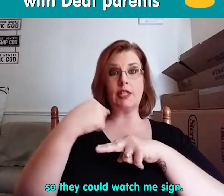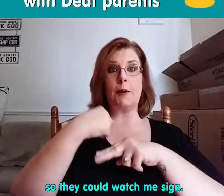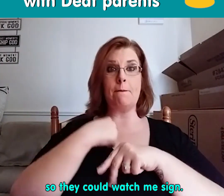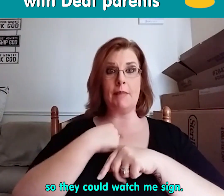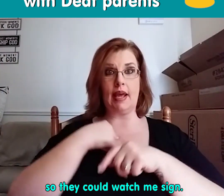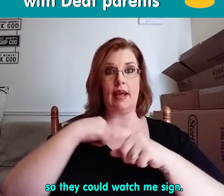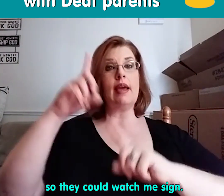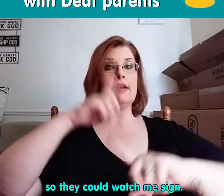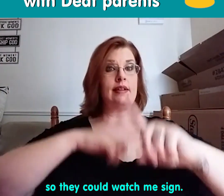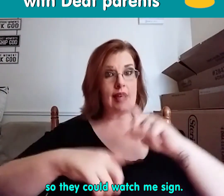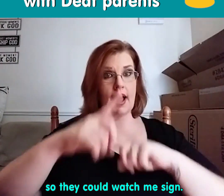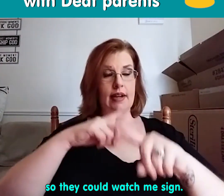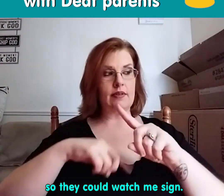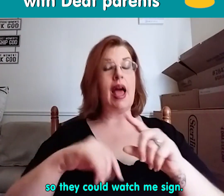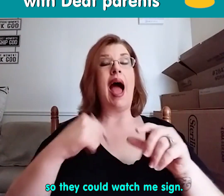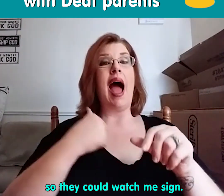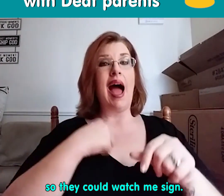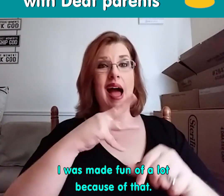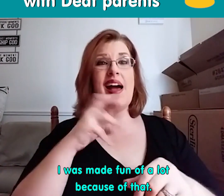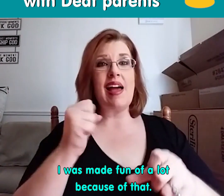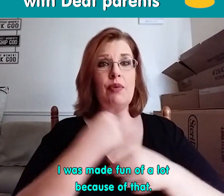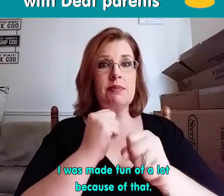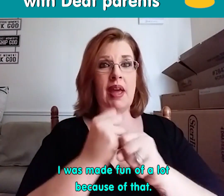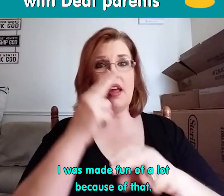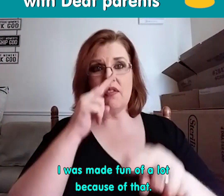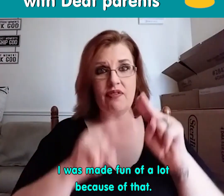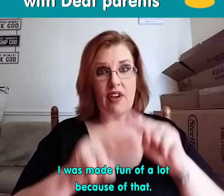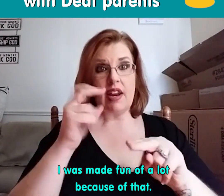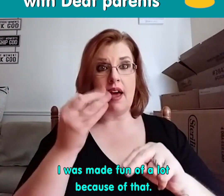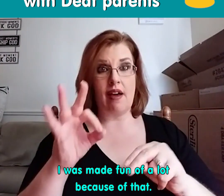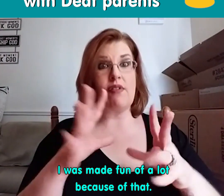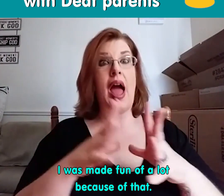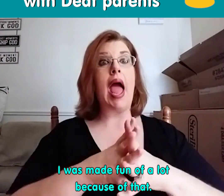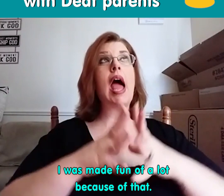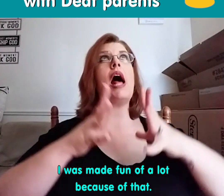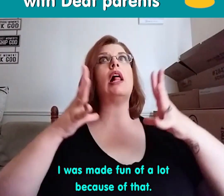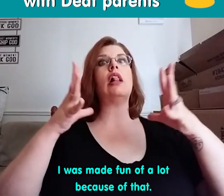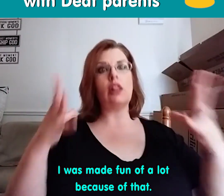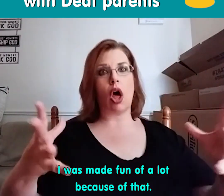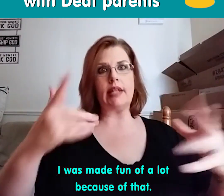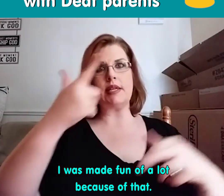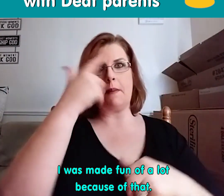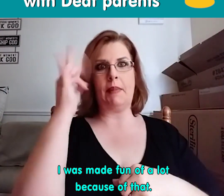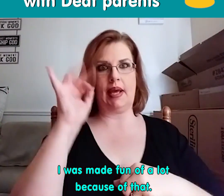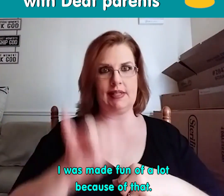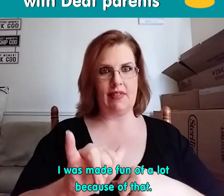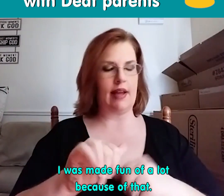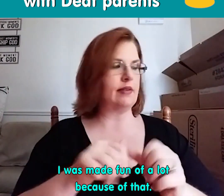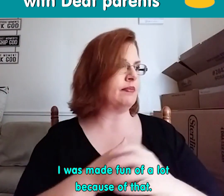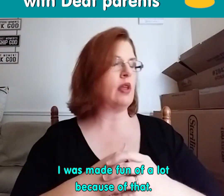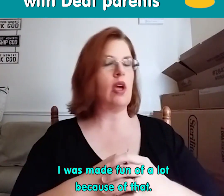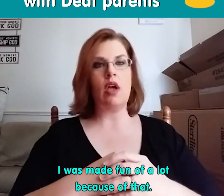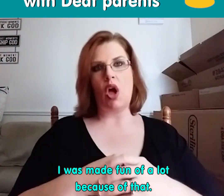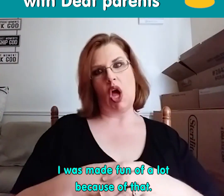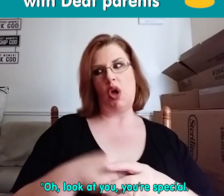watch me sign. I was made fun of a lot because of that.